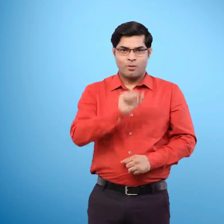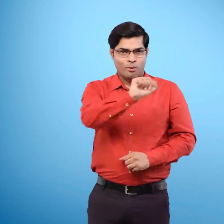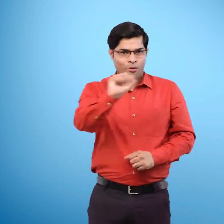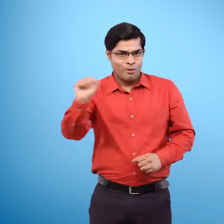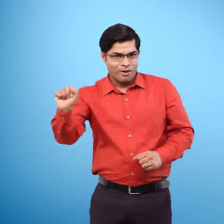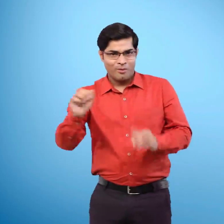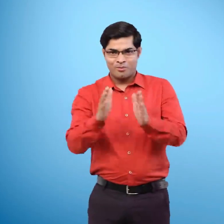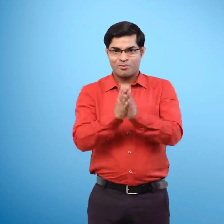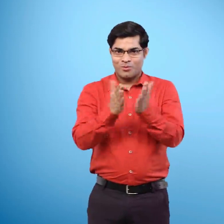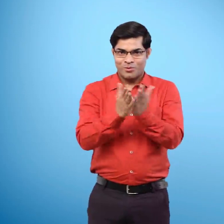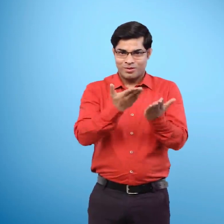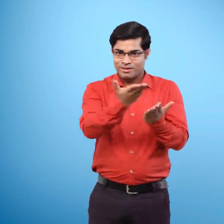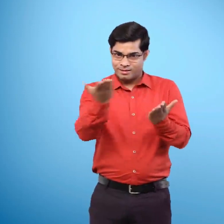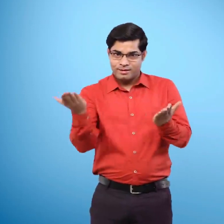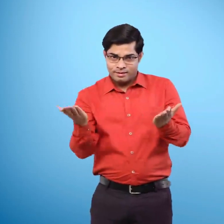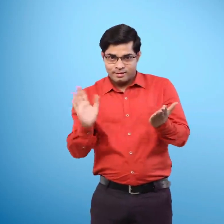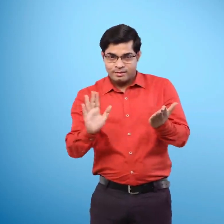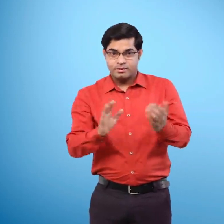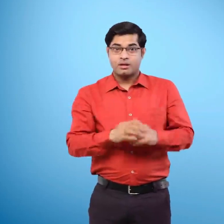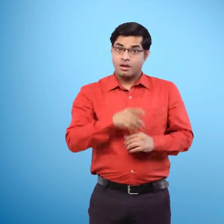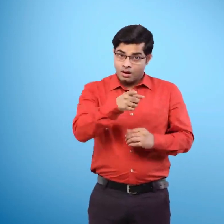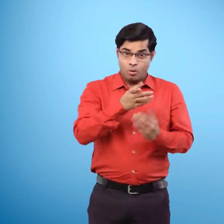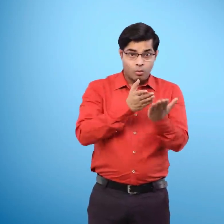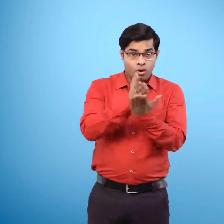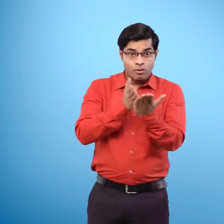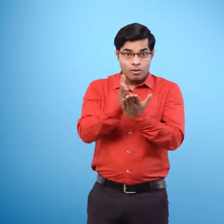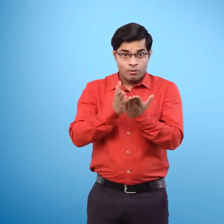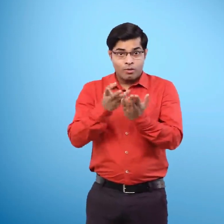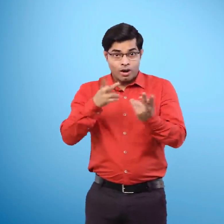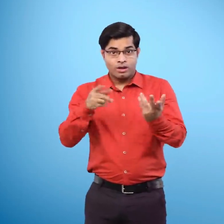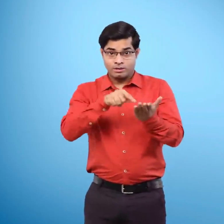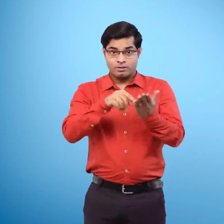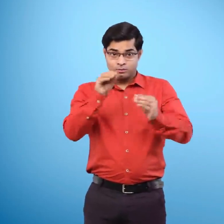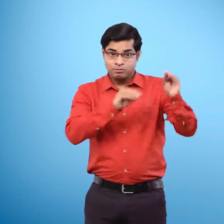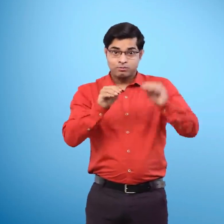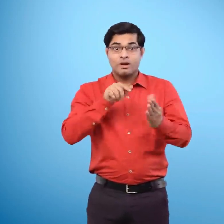Now, you also make some patterns with arrows in your notebook.